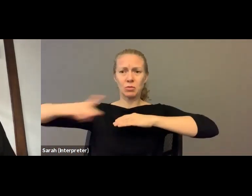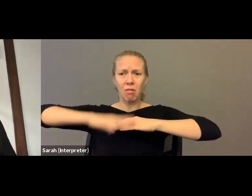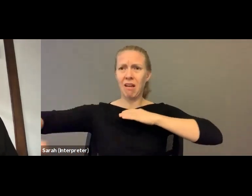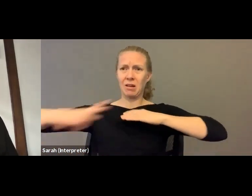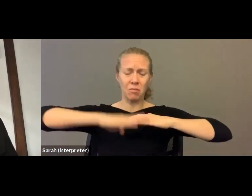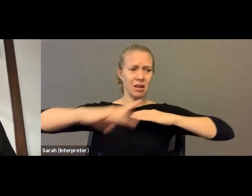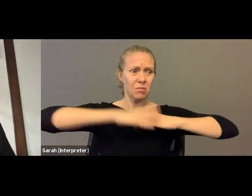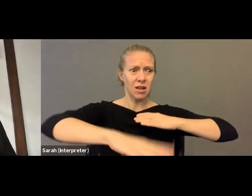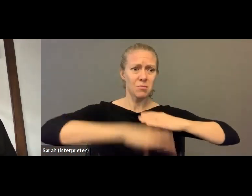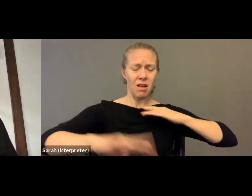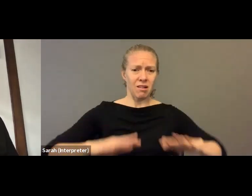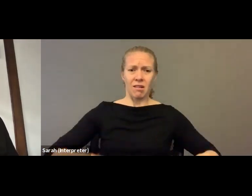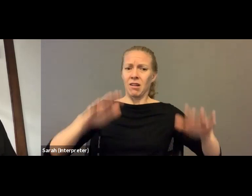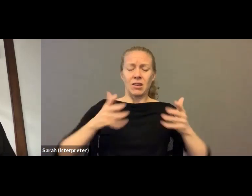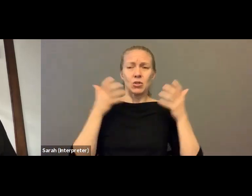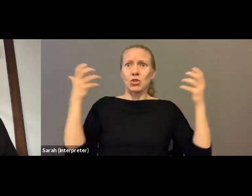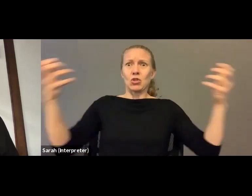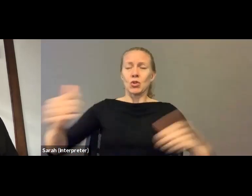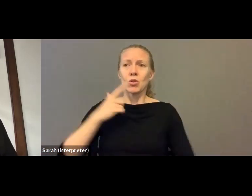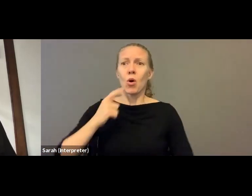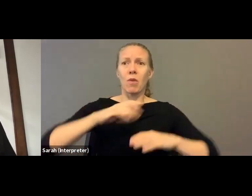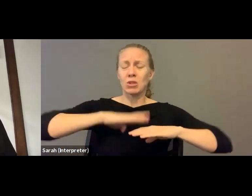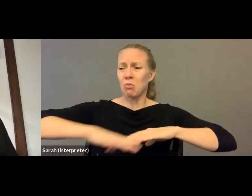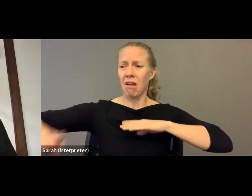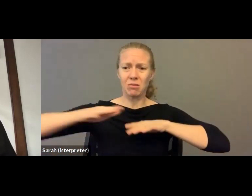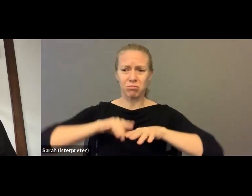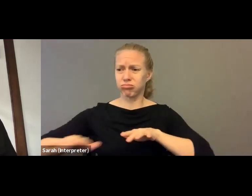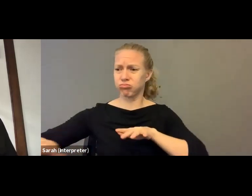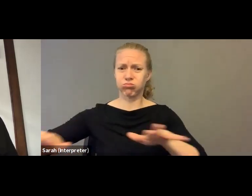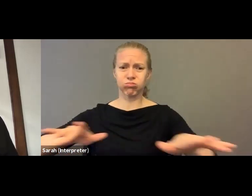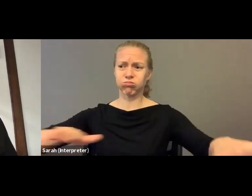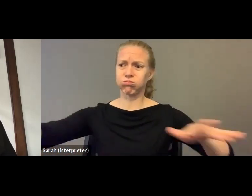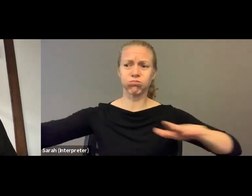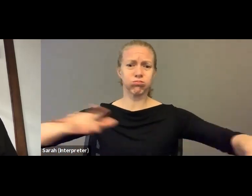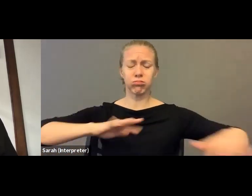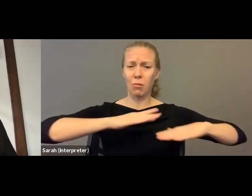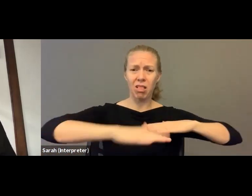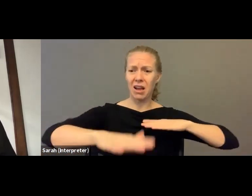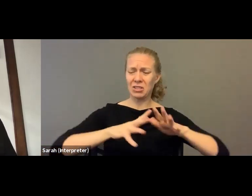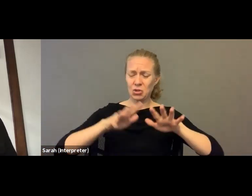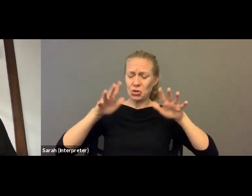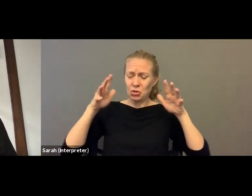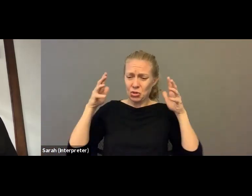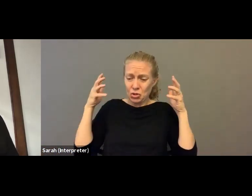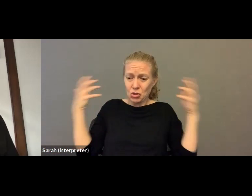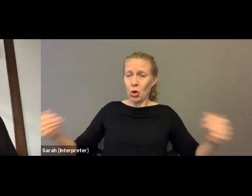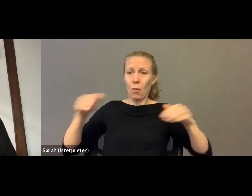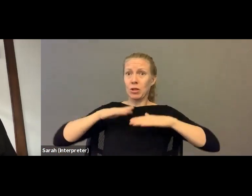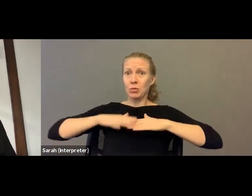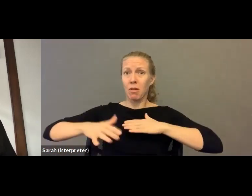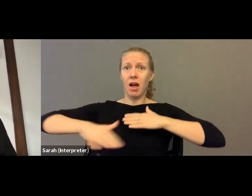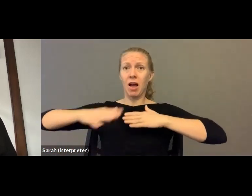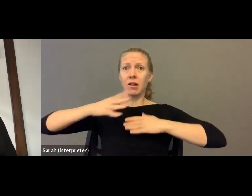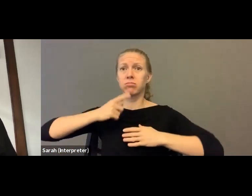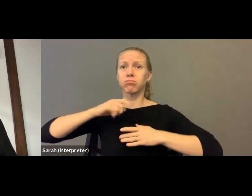blood, blood. There's so much blood on the walk. Blood, blood, blood. There is blood, blood. There is so much blood. Blood, there is so much blood